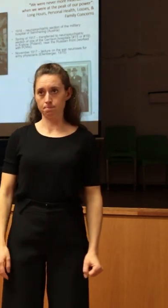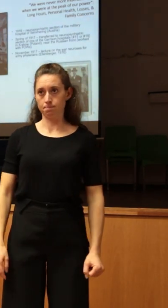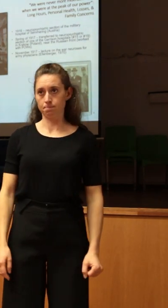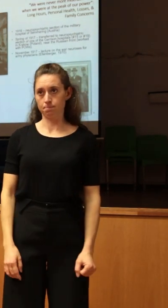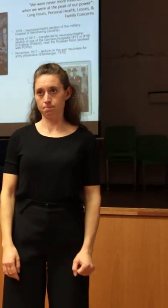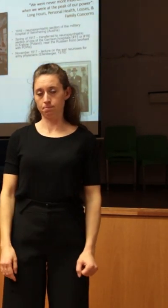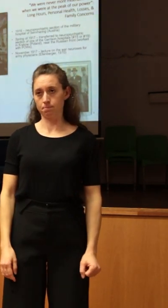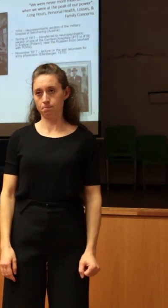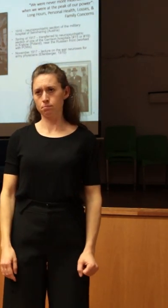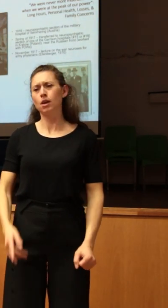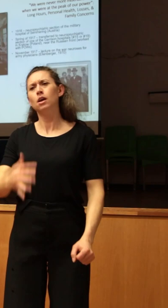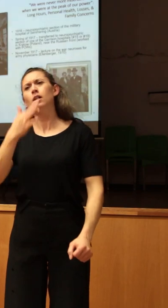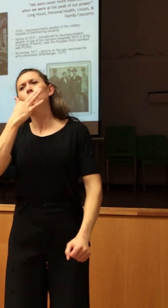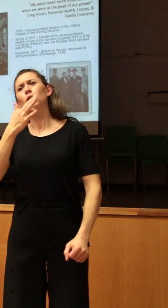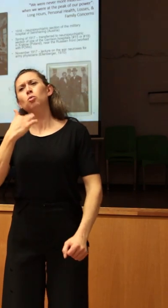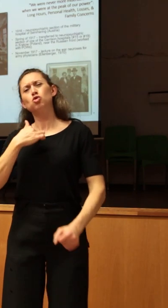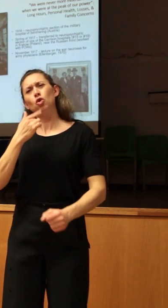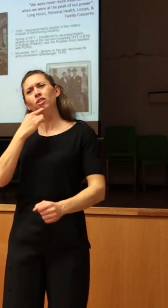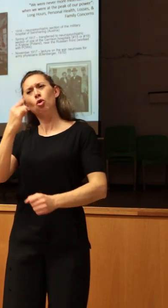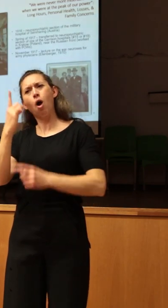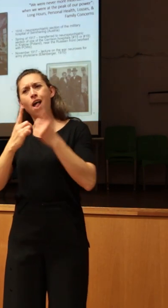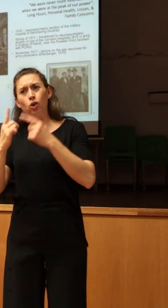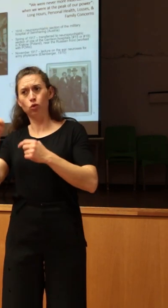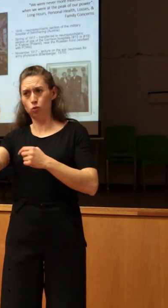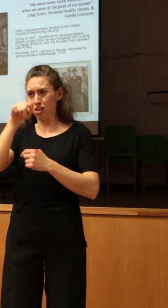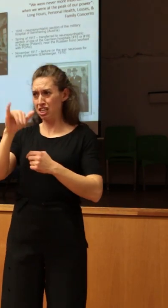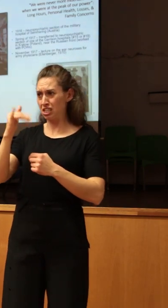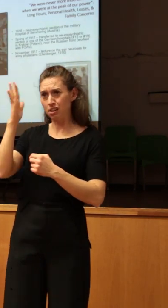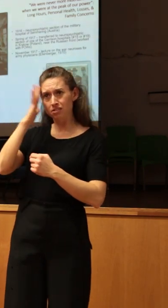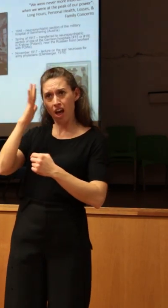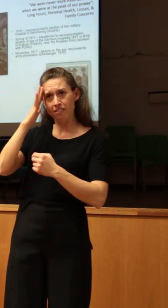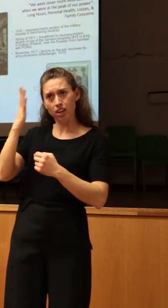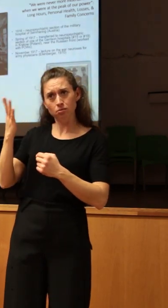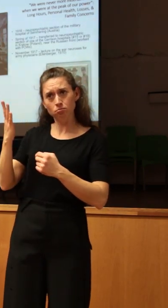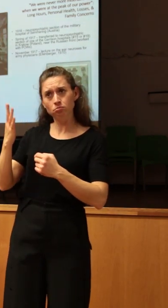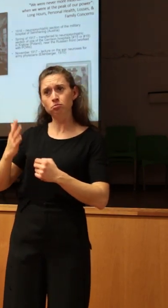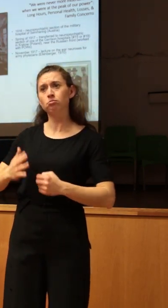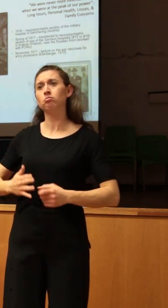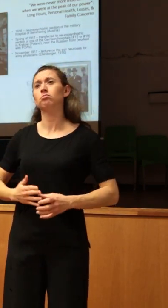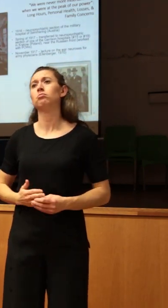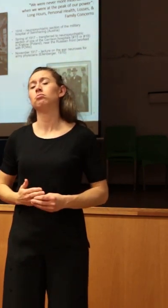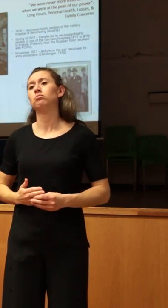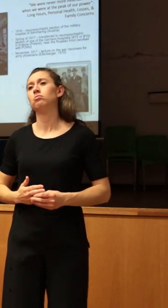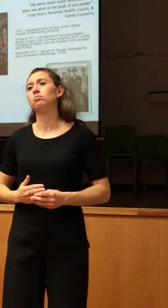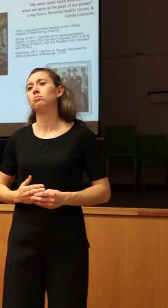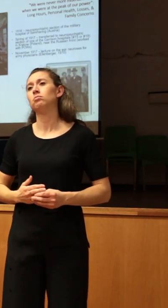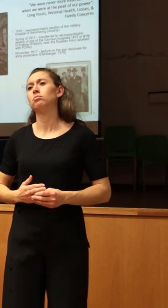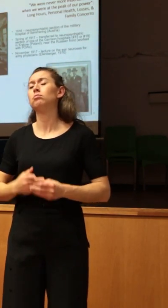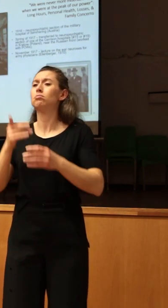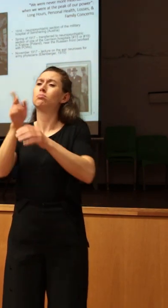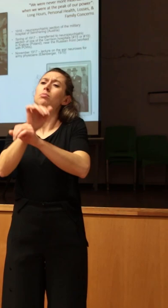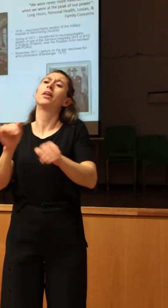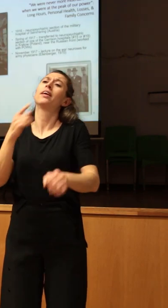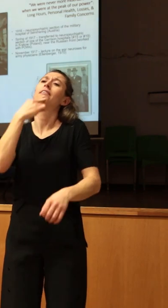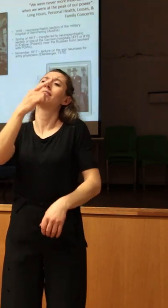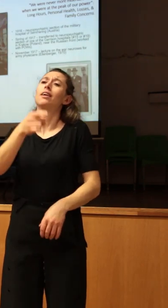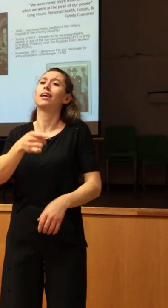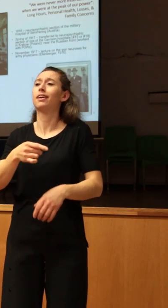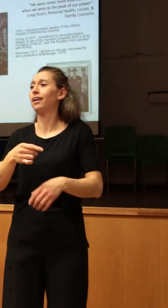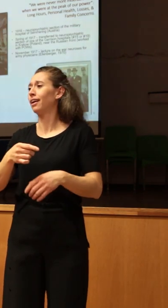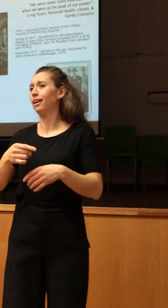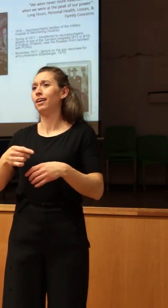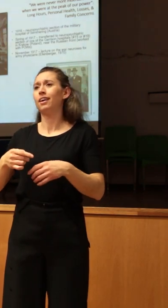ago, y si llego a estar diciendo algo que ya sabes, de hace tiempo, you make some moves, like you wave your hands, podés hacer así un